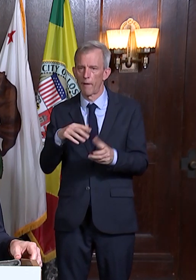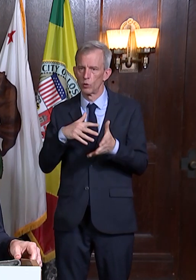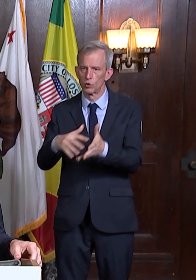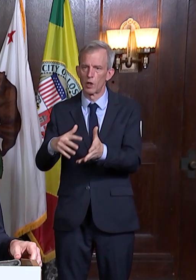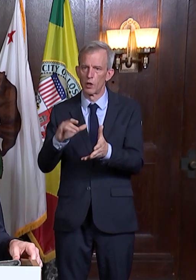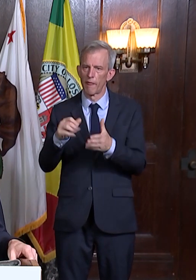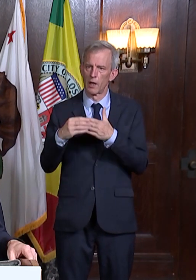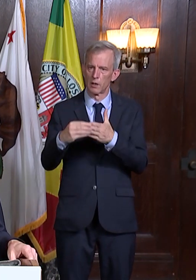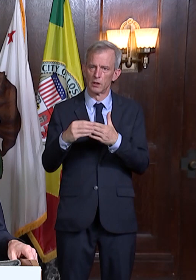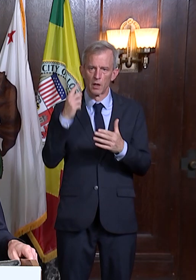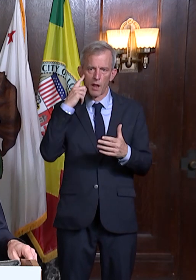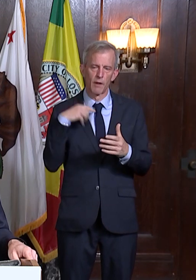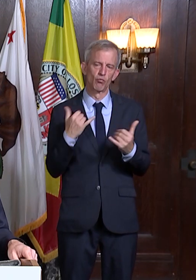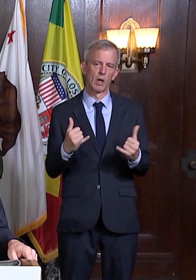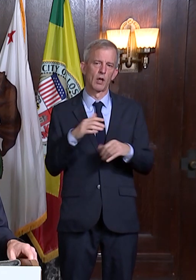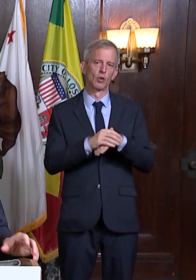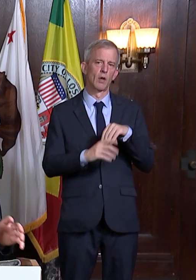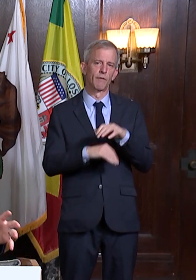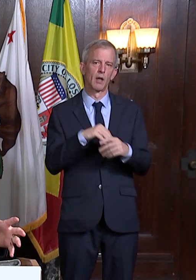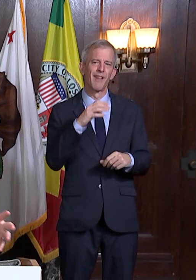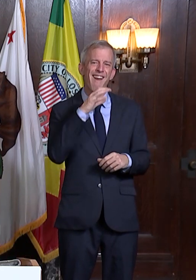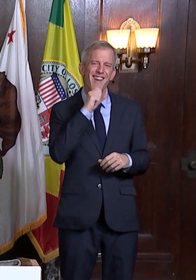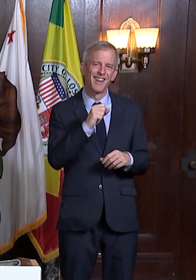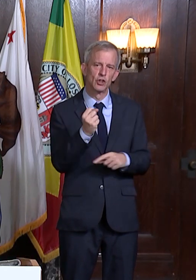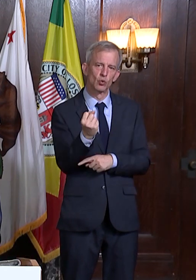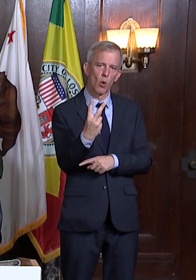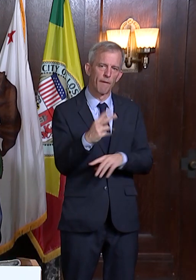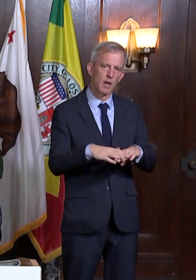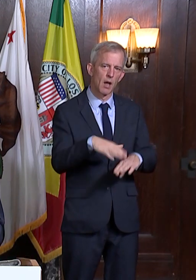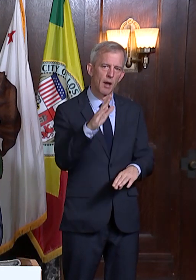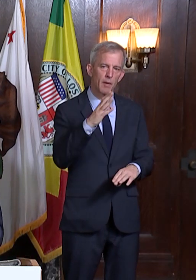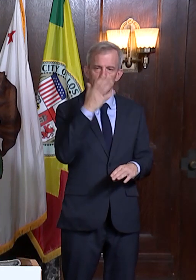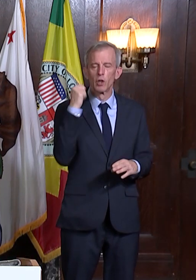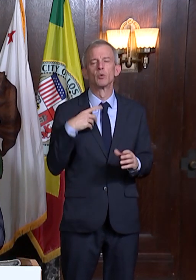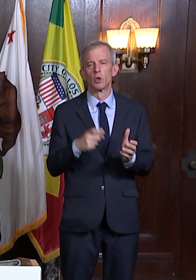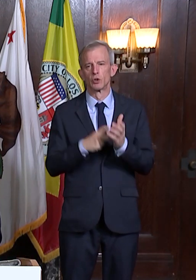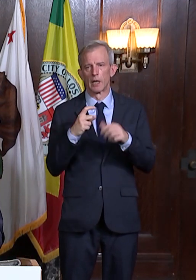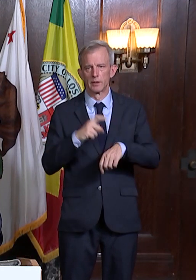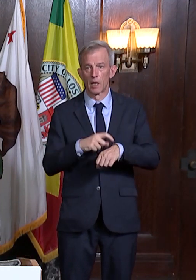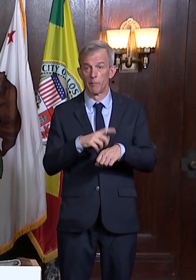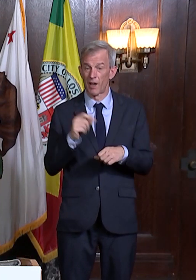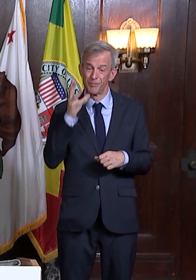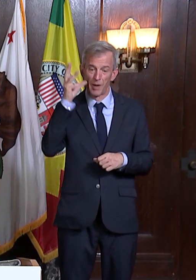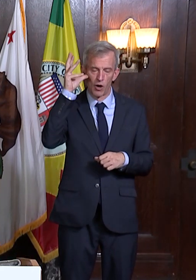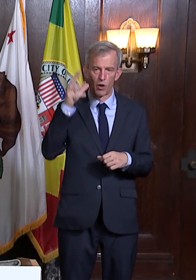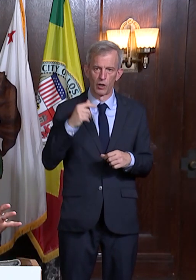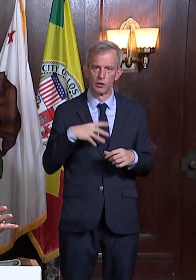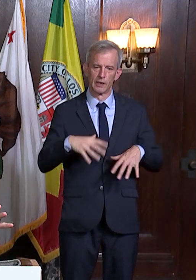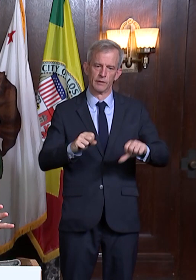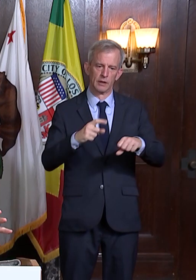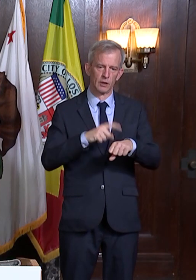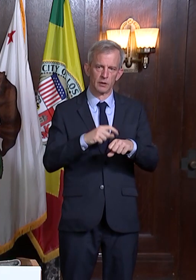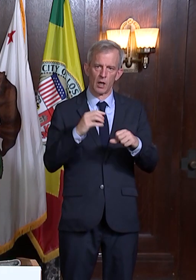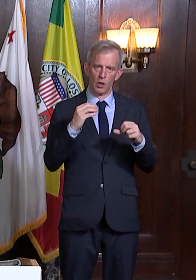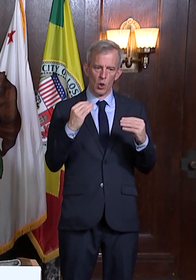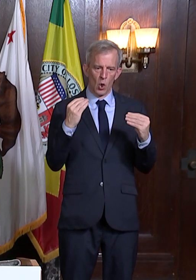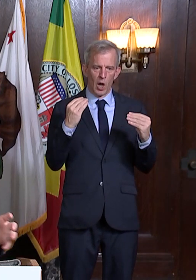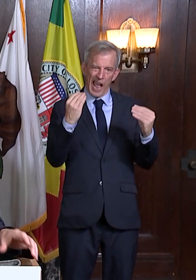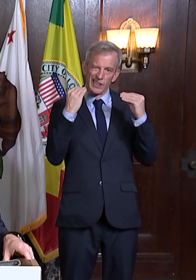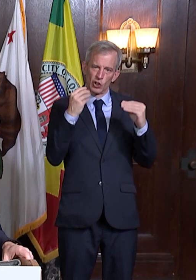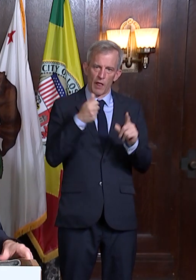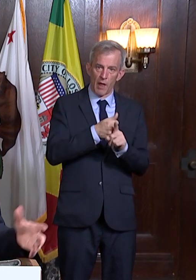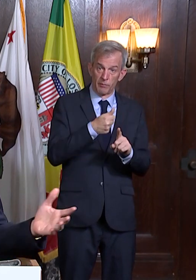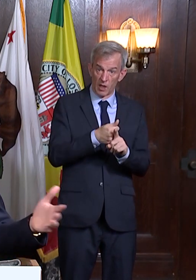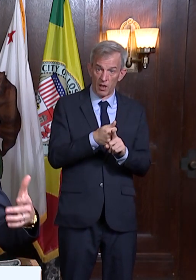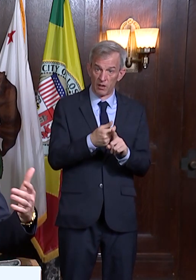at 12, and there's no plans to move that down right now, especially because it will take time. And parents are educating themselves, and I think parents deserve time. I looked at